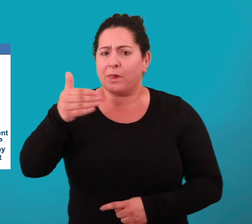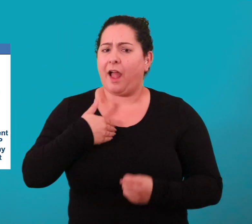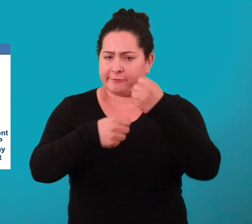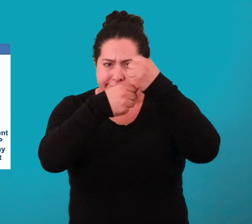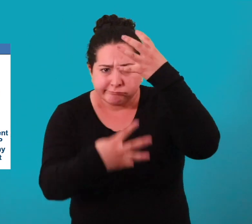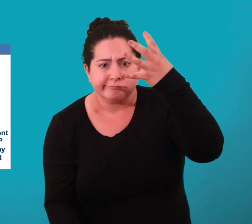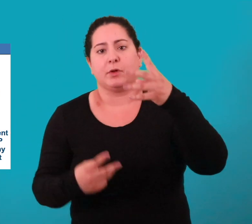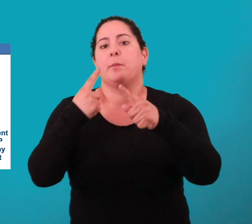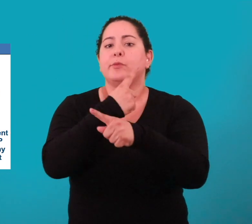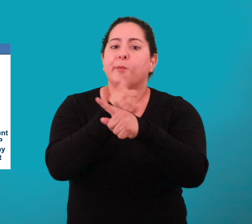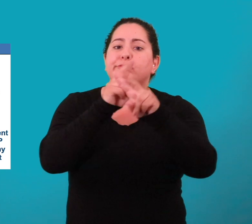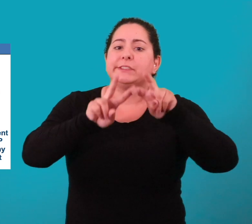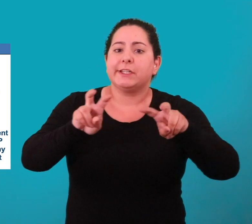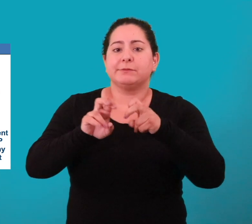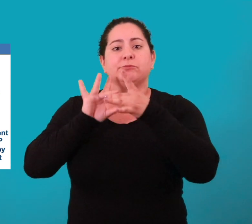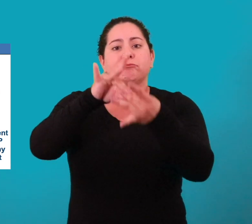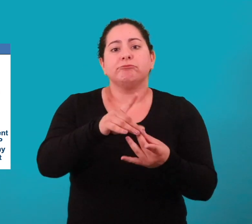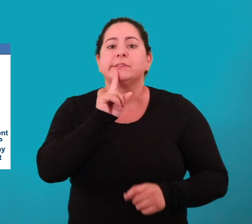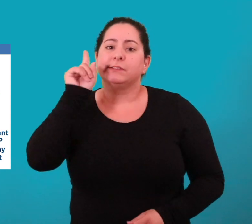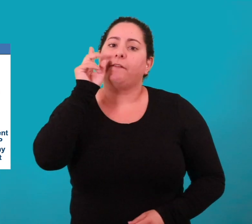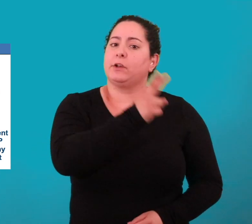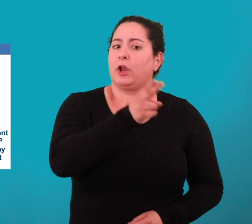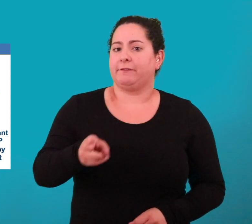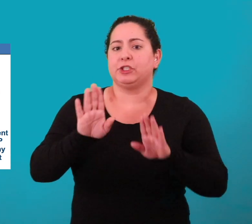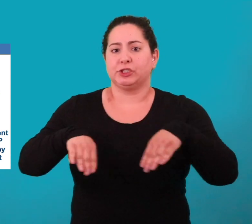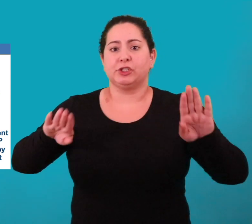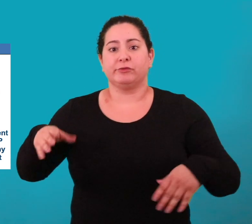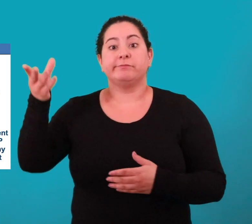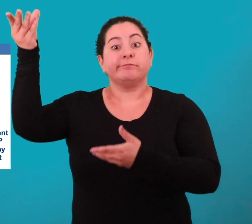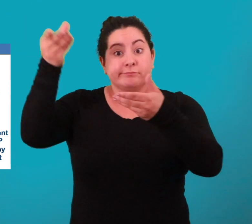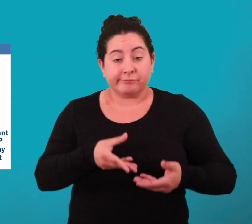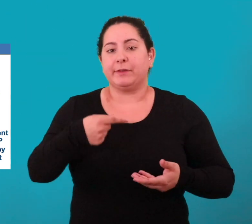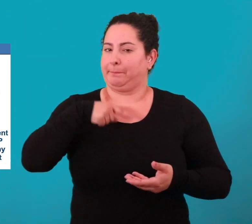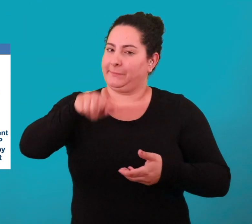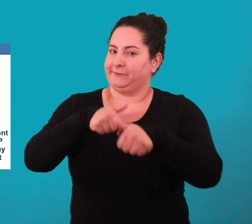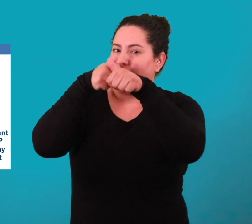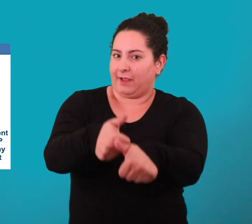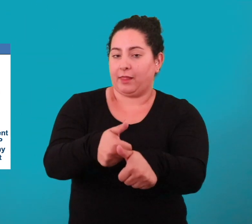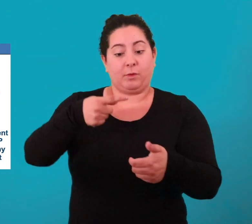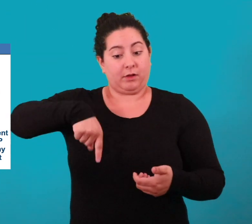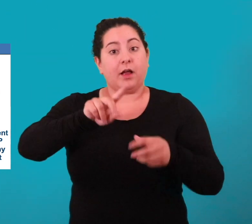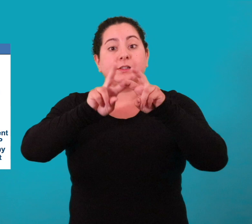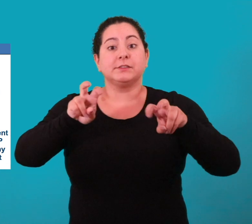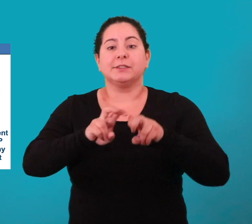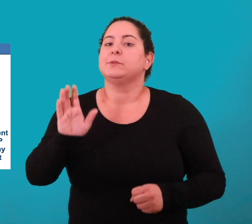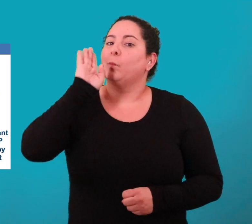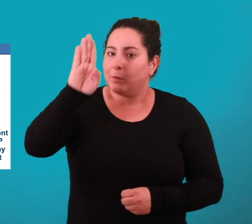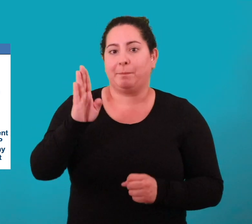they were designed. The bill requires language development inclusion but will not prevent the IFSP team or the IEP team from utilizing